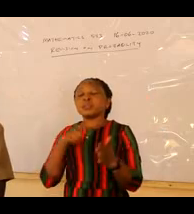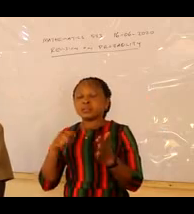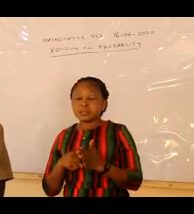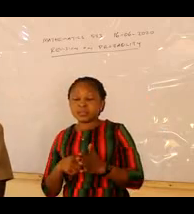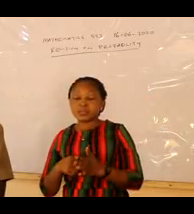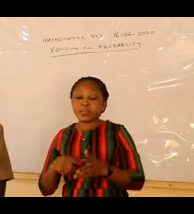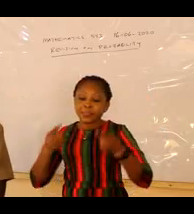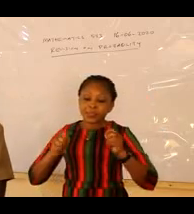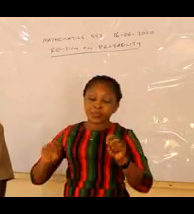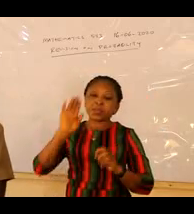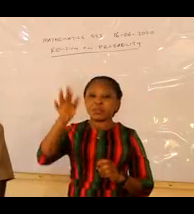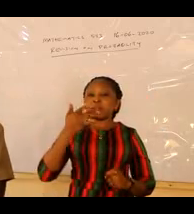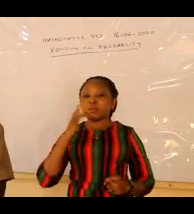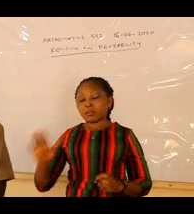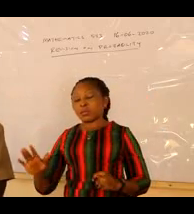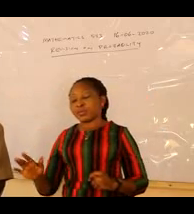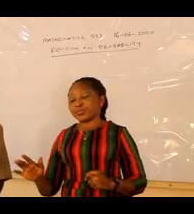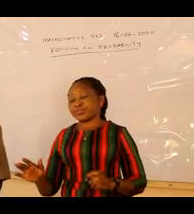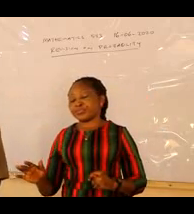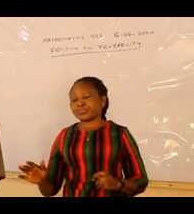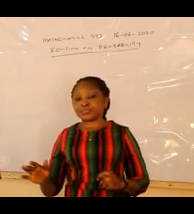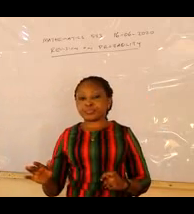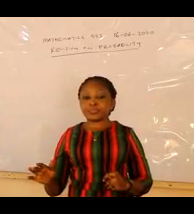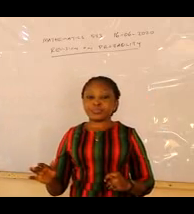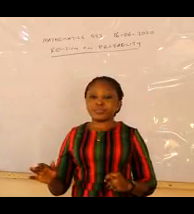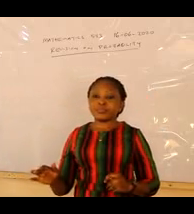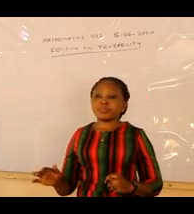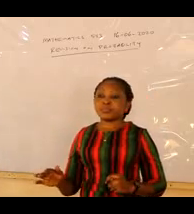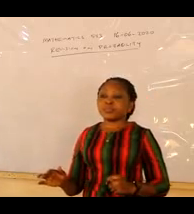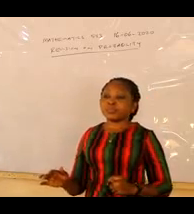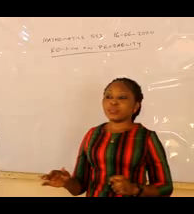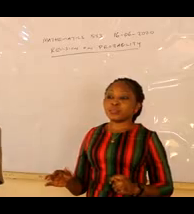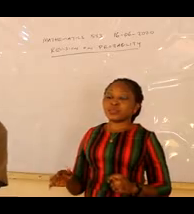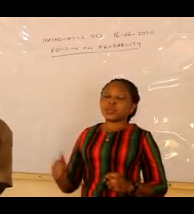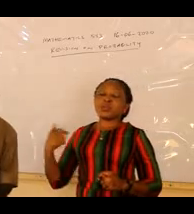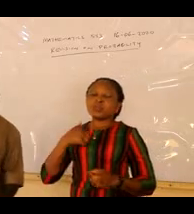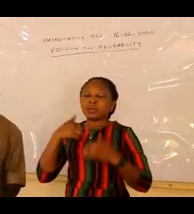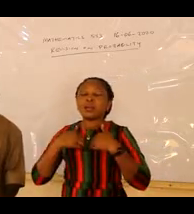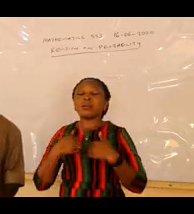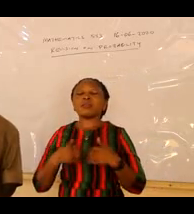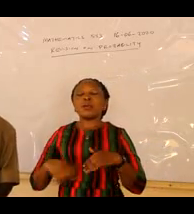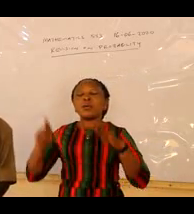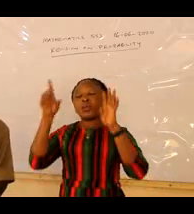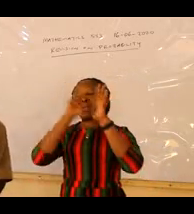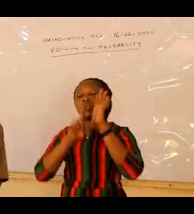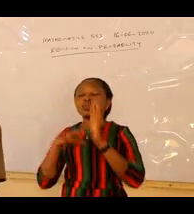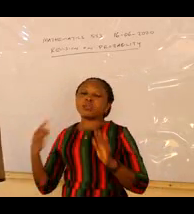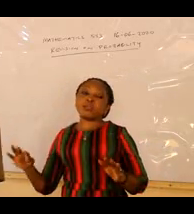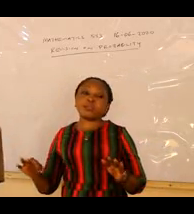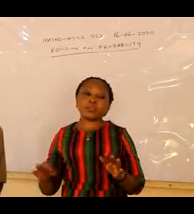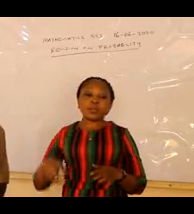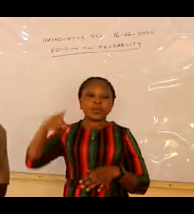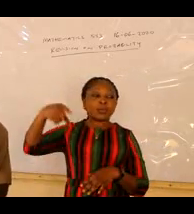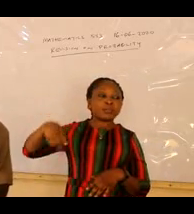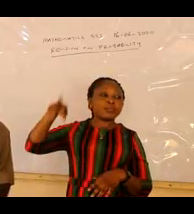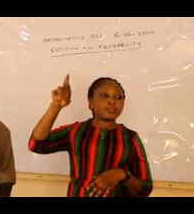We have experimental probability and have laws of probability. We're going to have